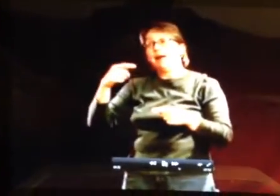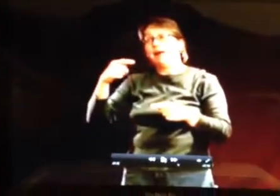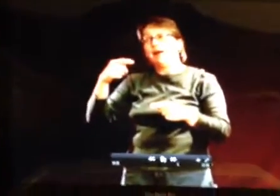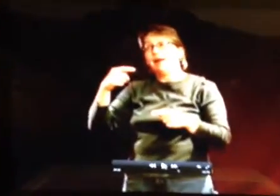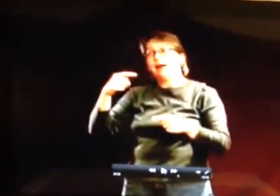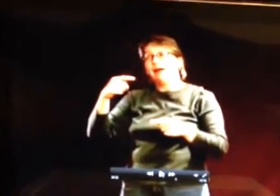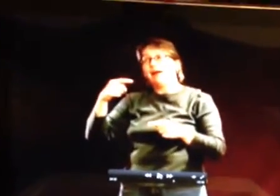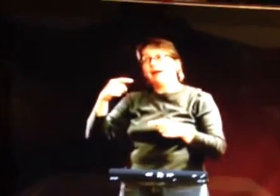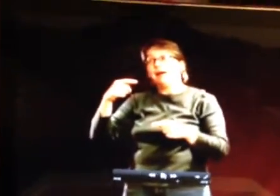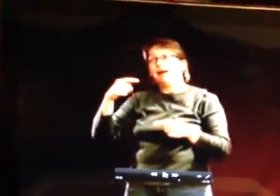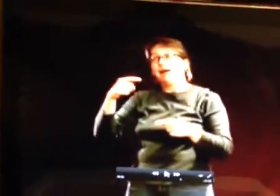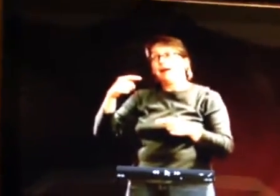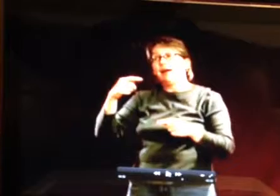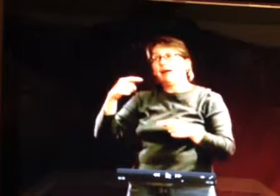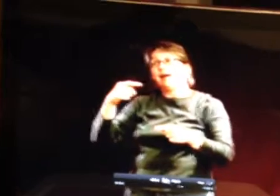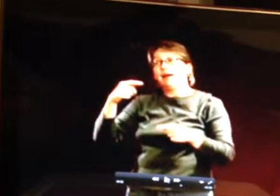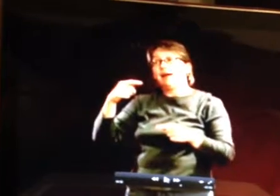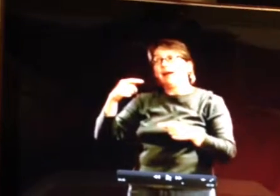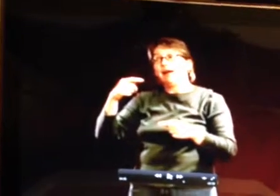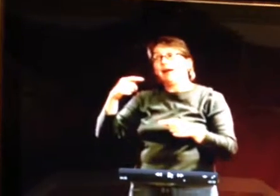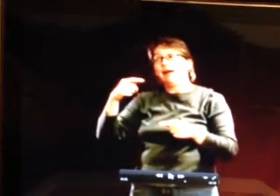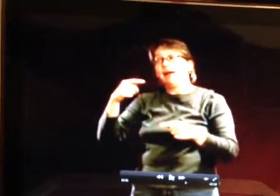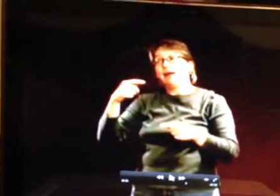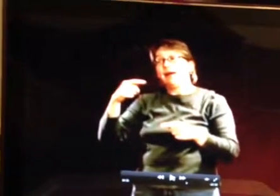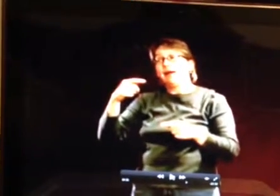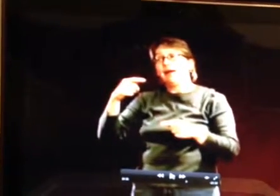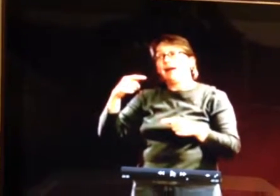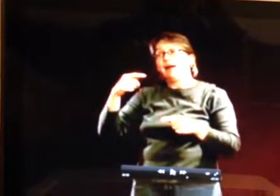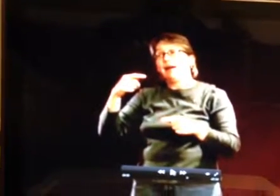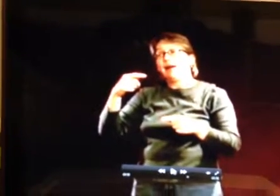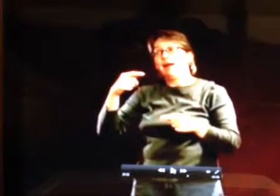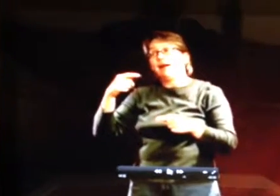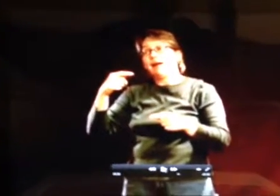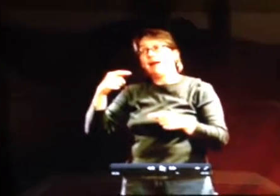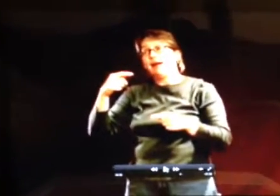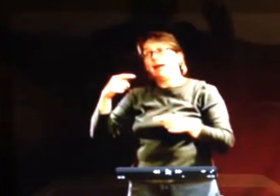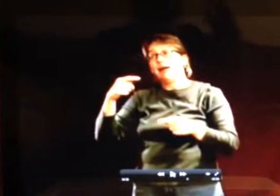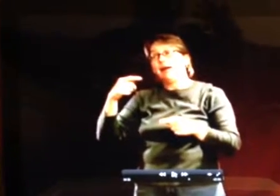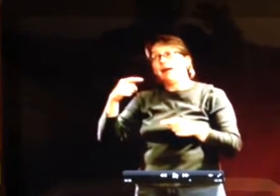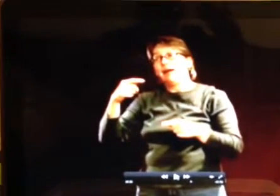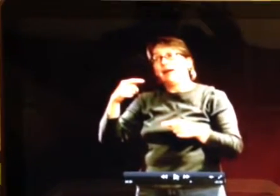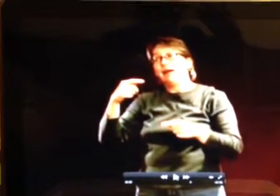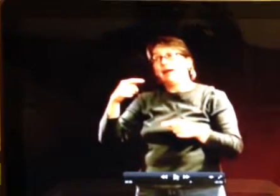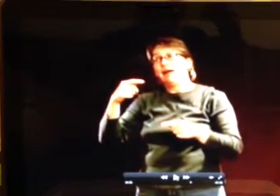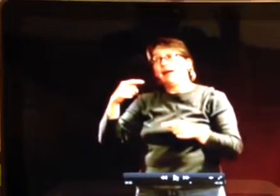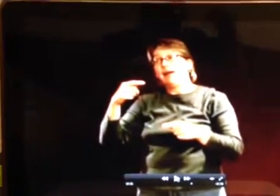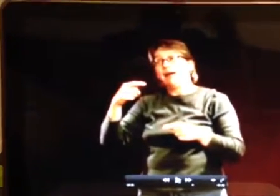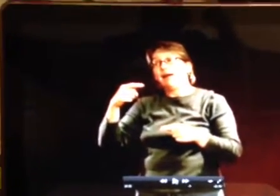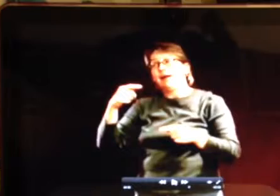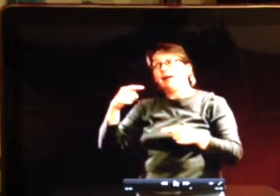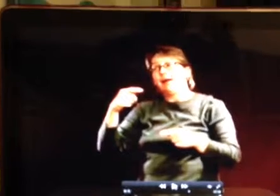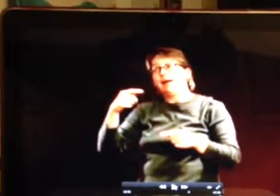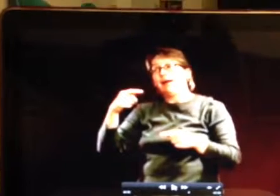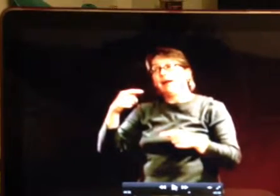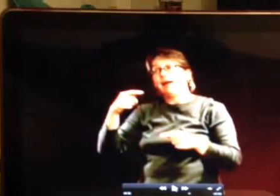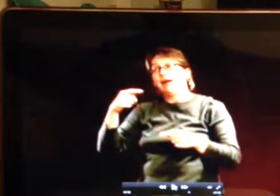So the wind was blowing so hard that if we would try to paddle our boat